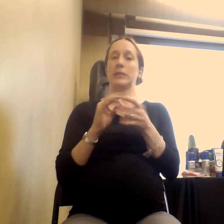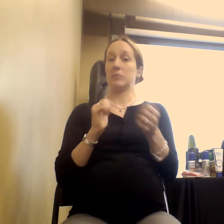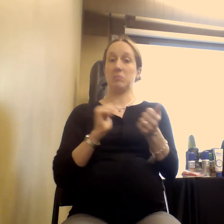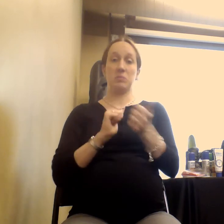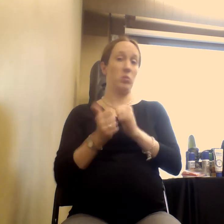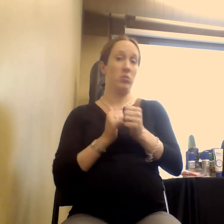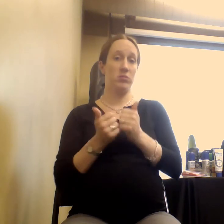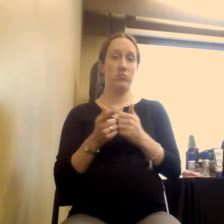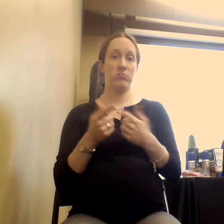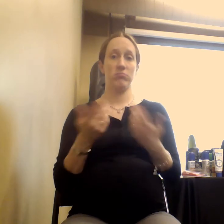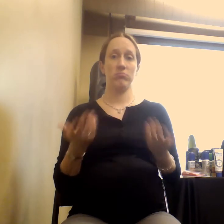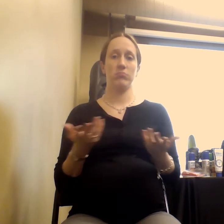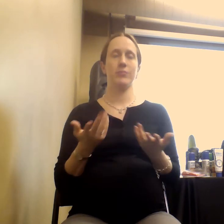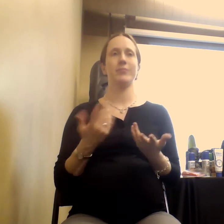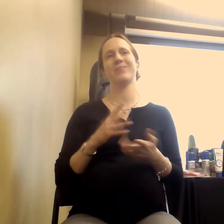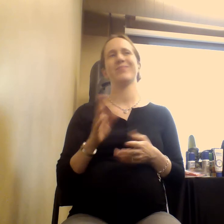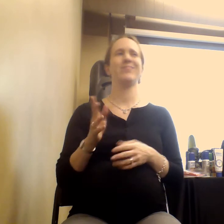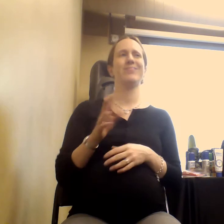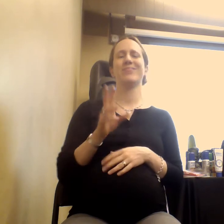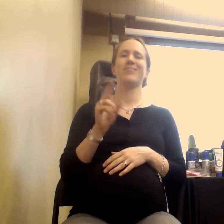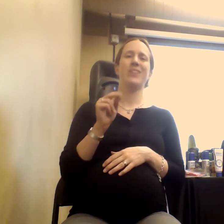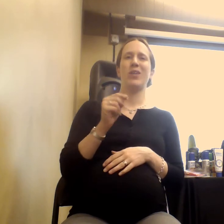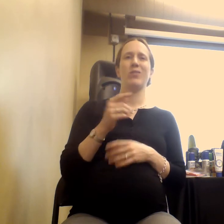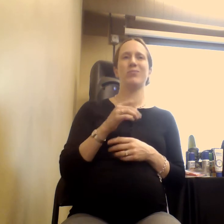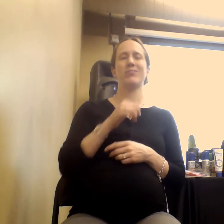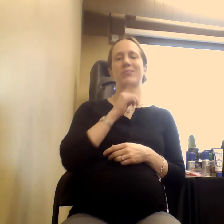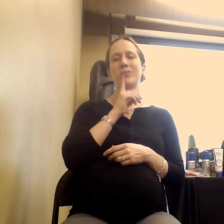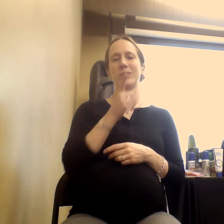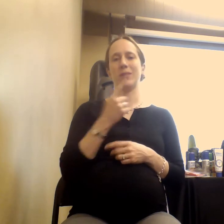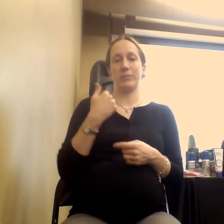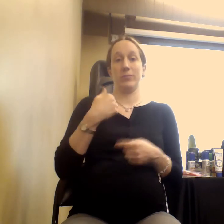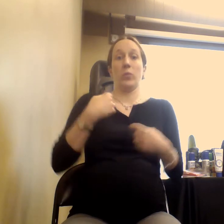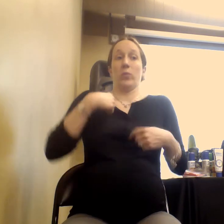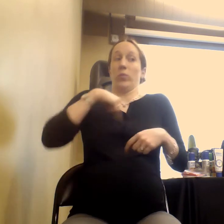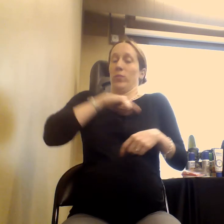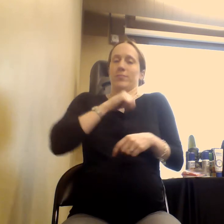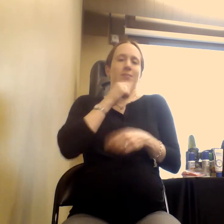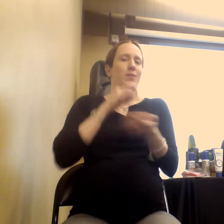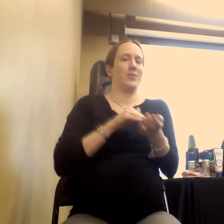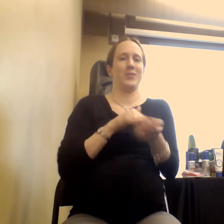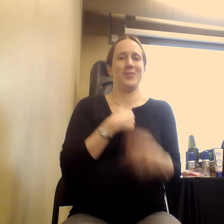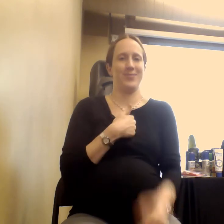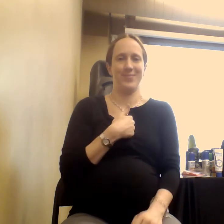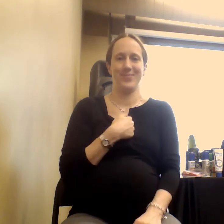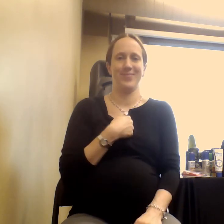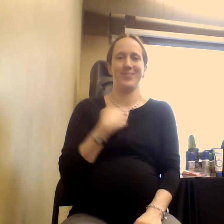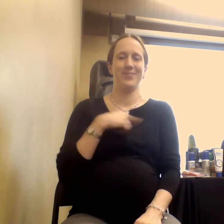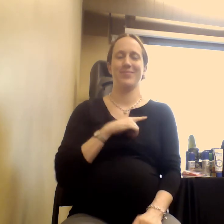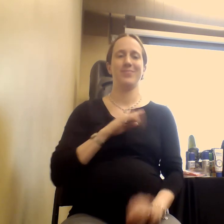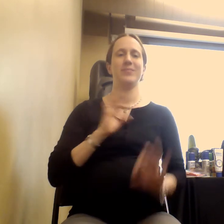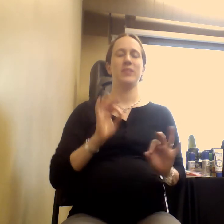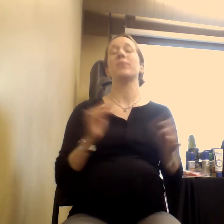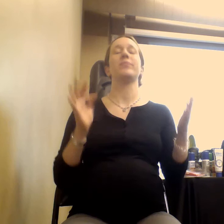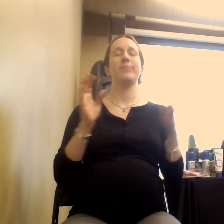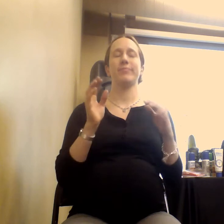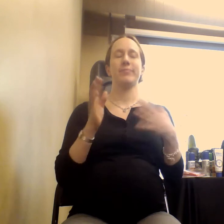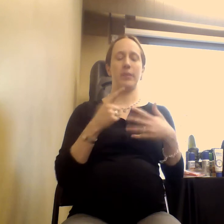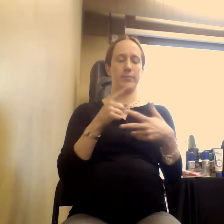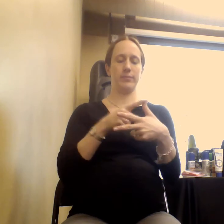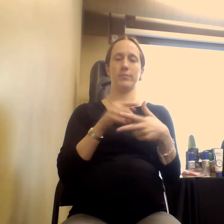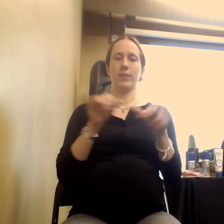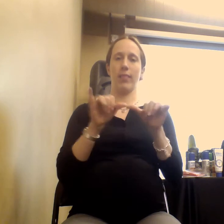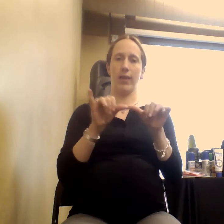it. We have to stay out of that because we're not physicians. All right, so length is very important. Minimal heel